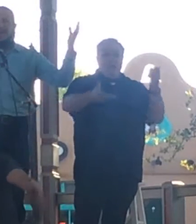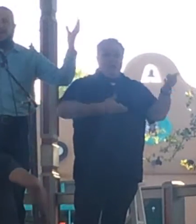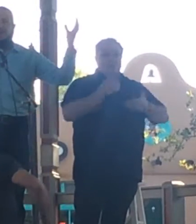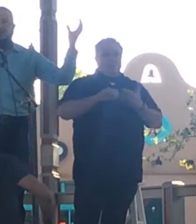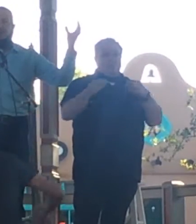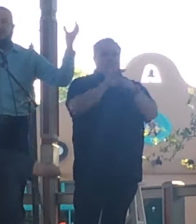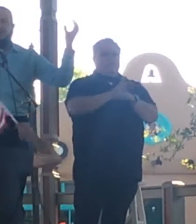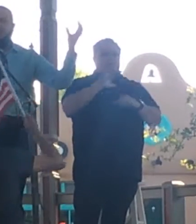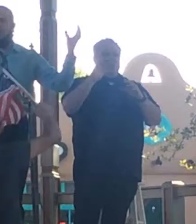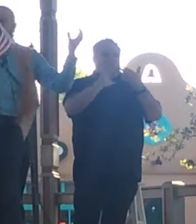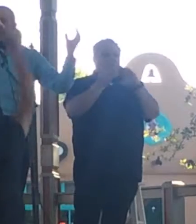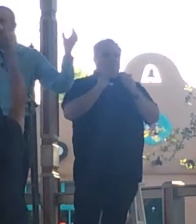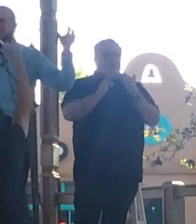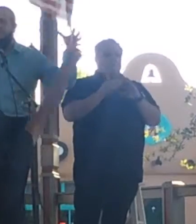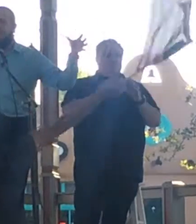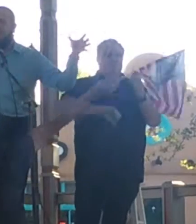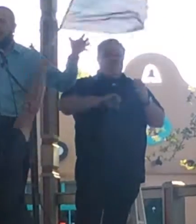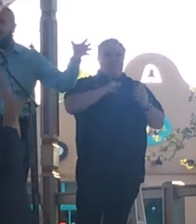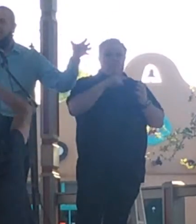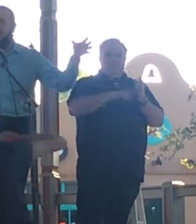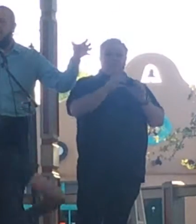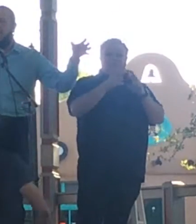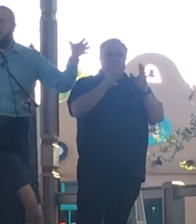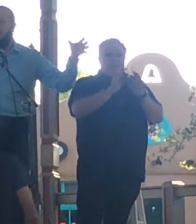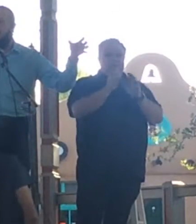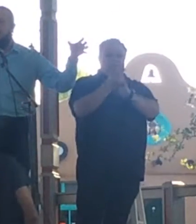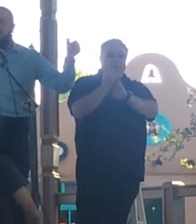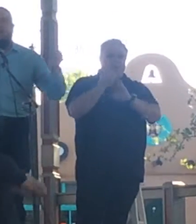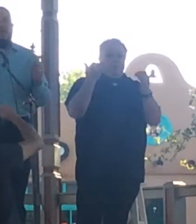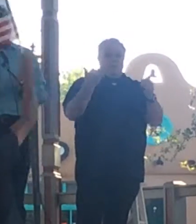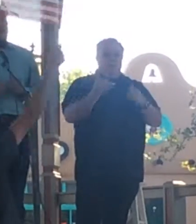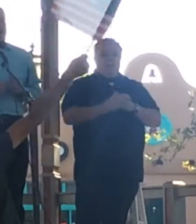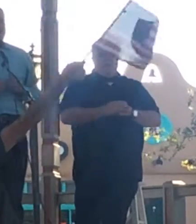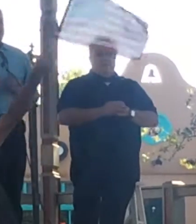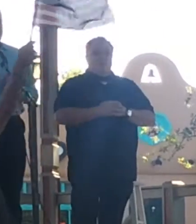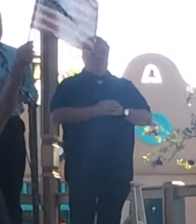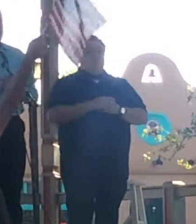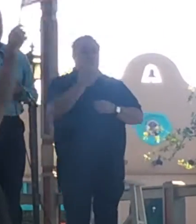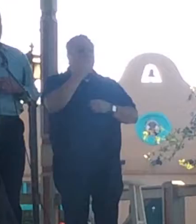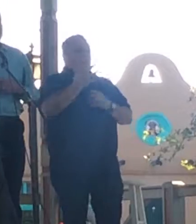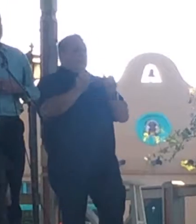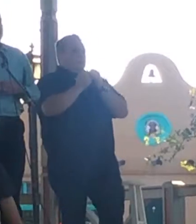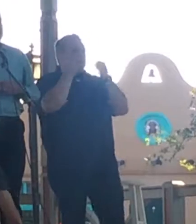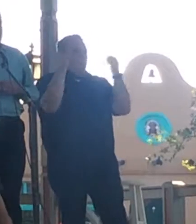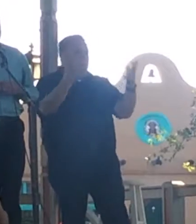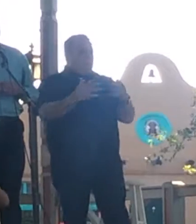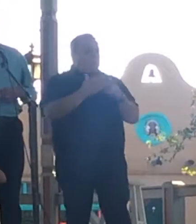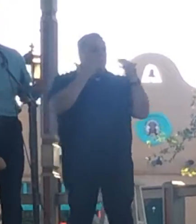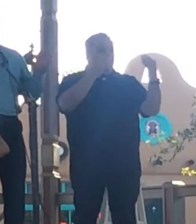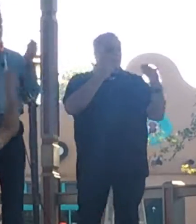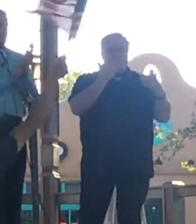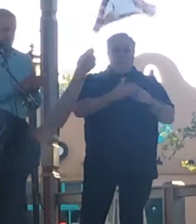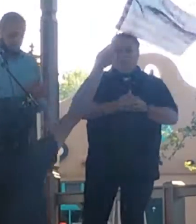The entire community is so proud of this very moment right now. And thank you so much. Thank